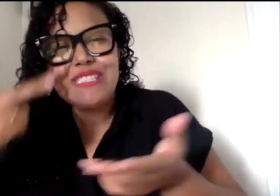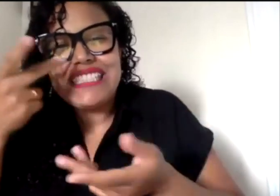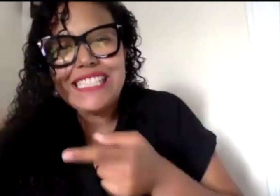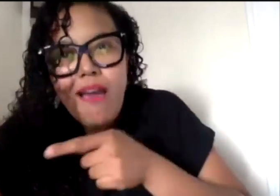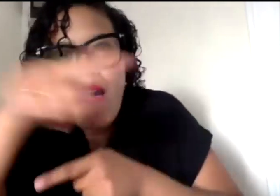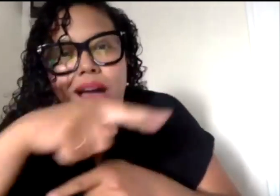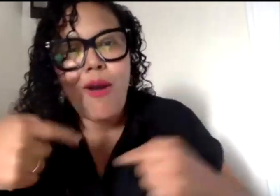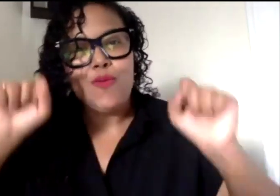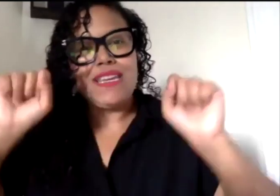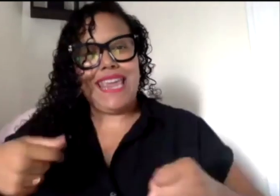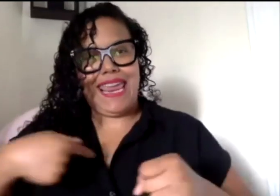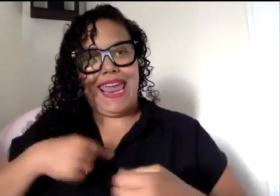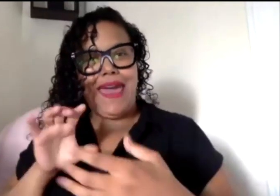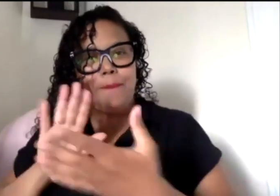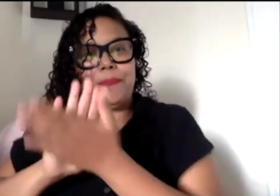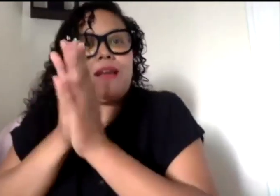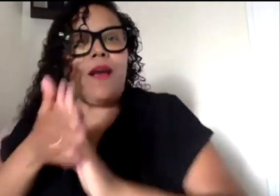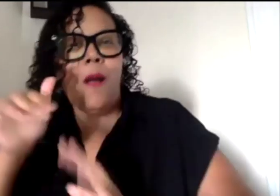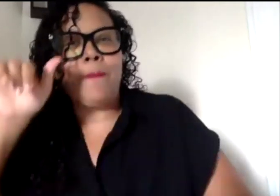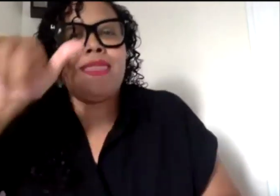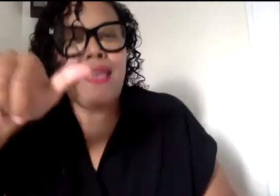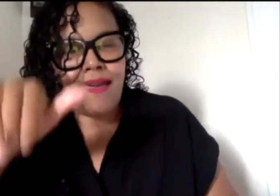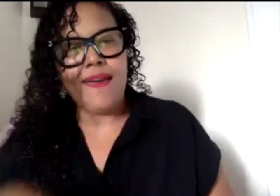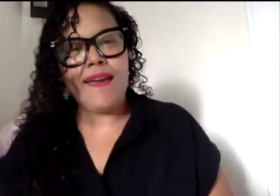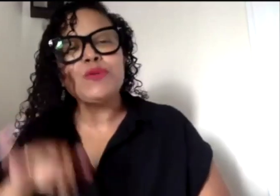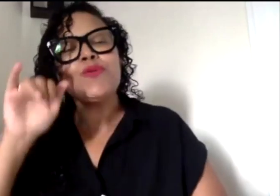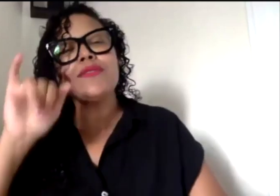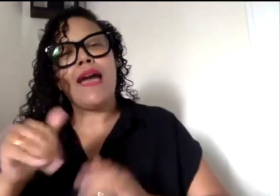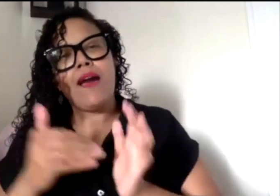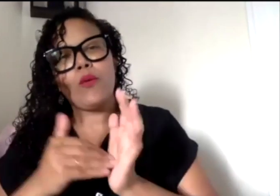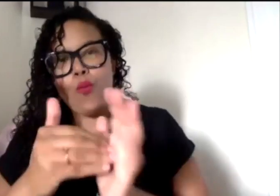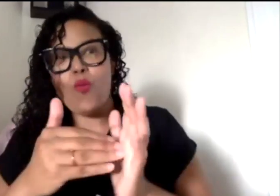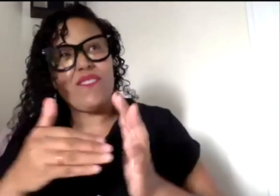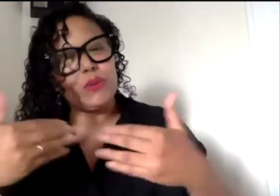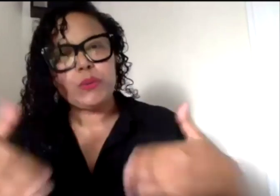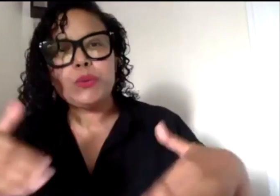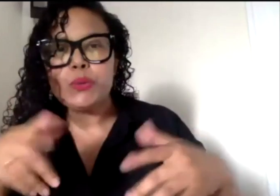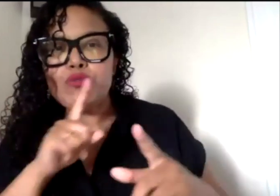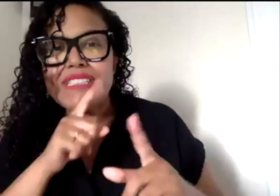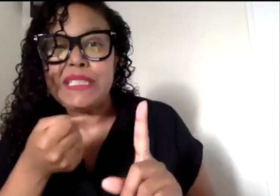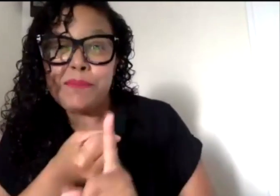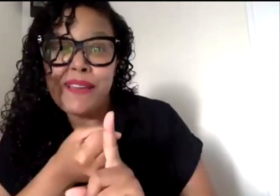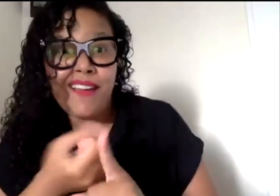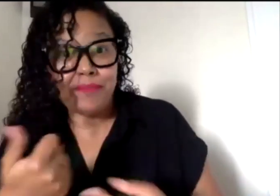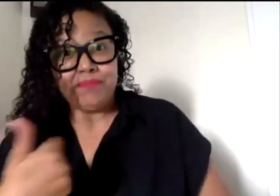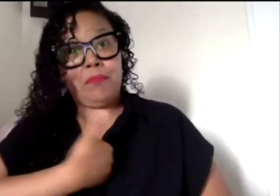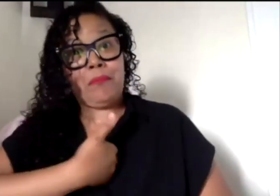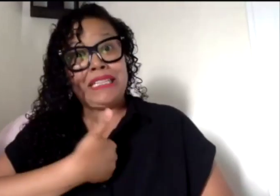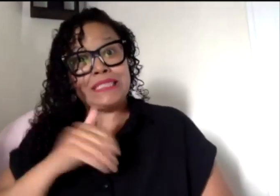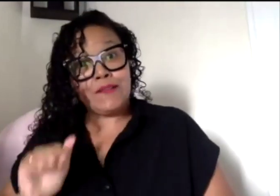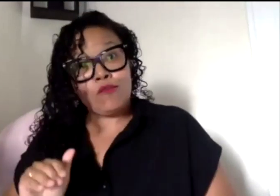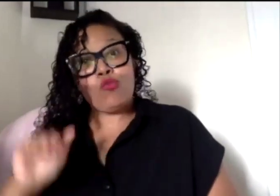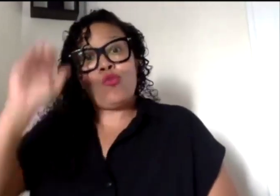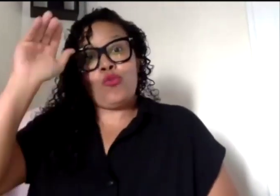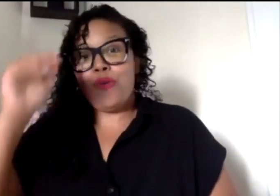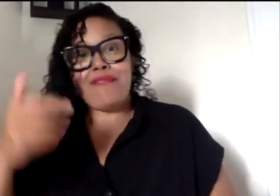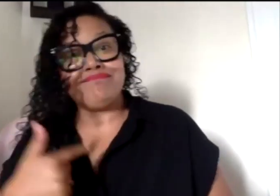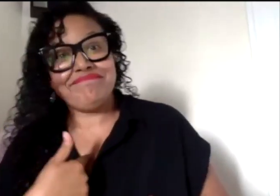resources, we need to see the resources that are available and what we can become. And those have an